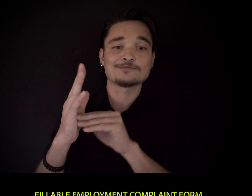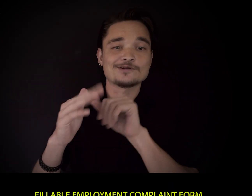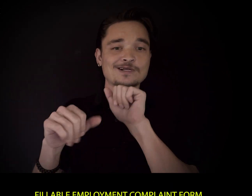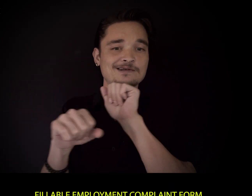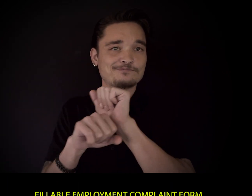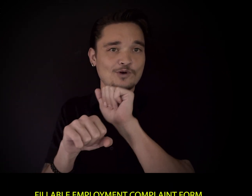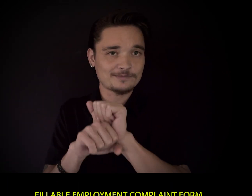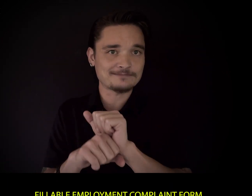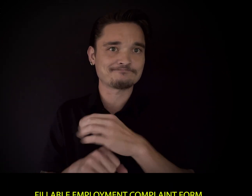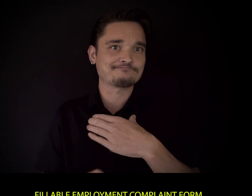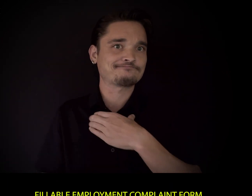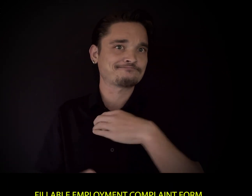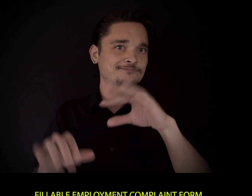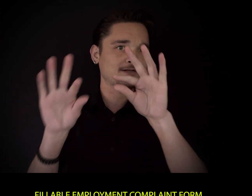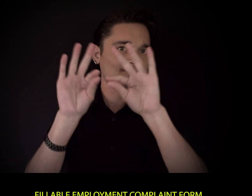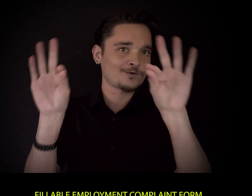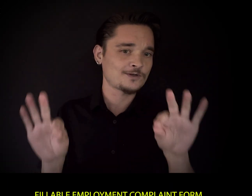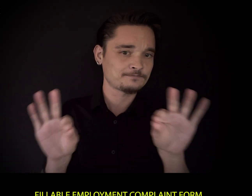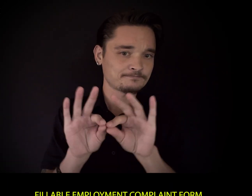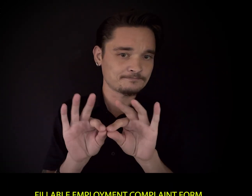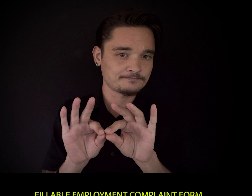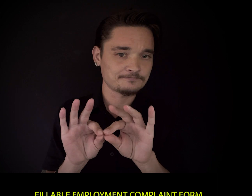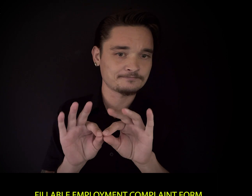Fillable employment complaint form. Print